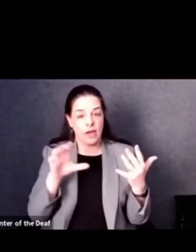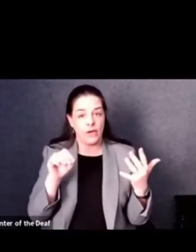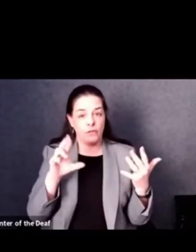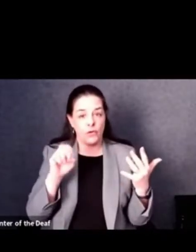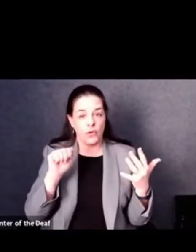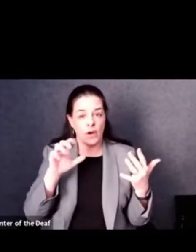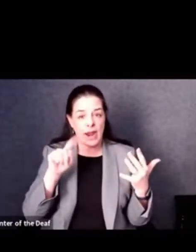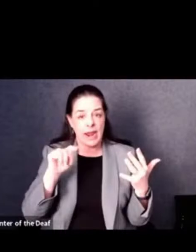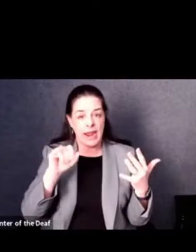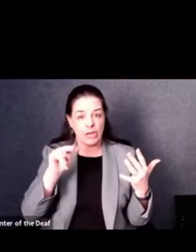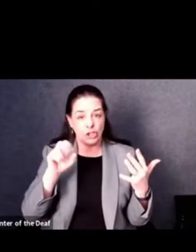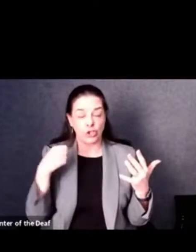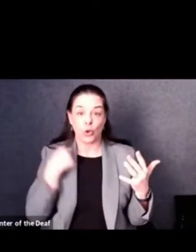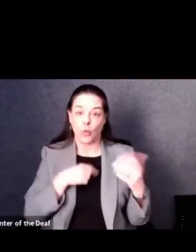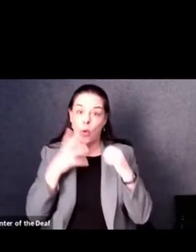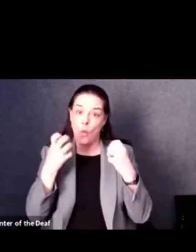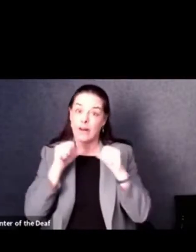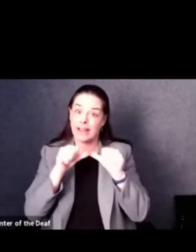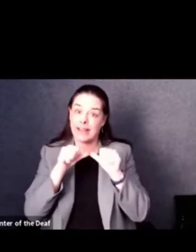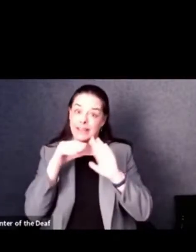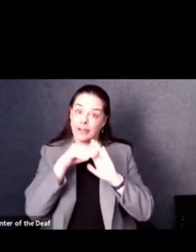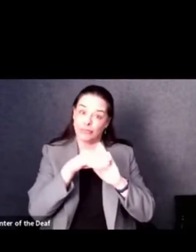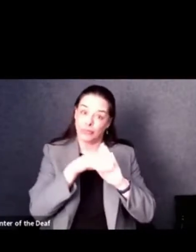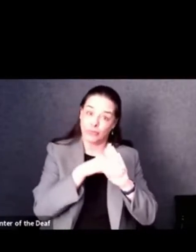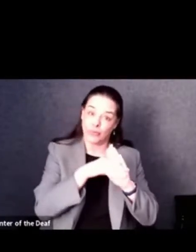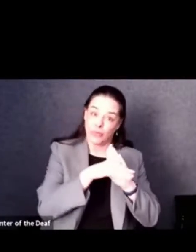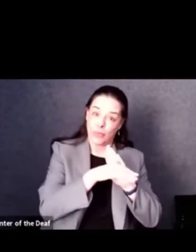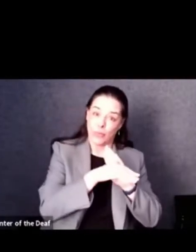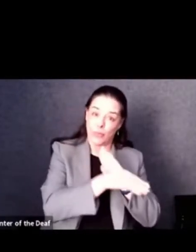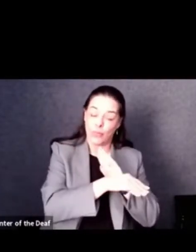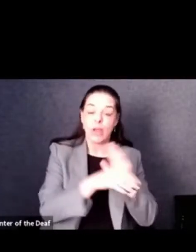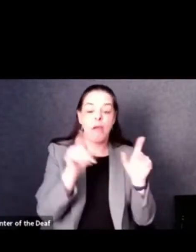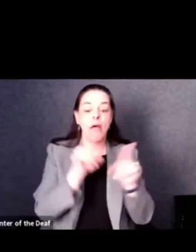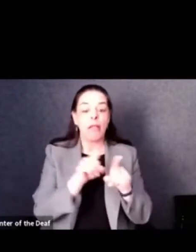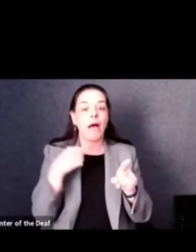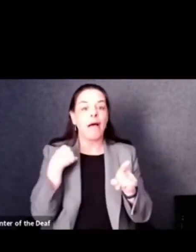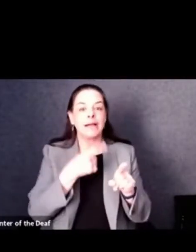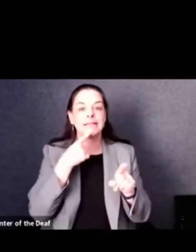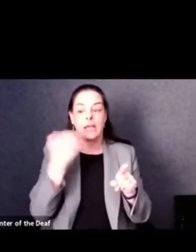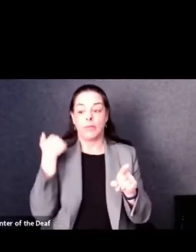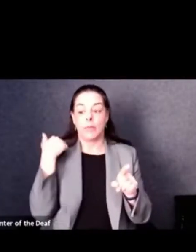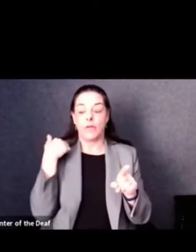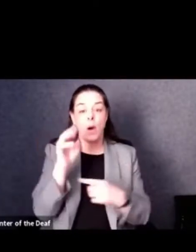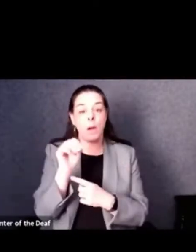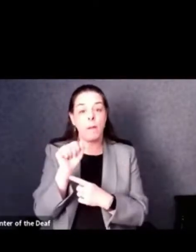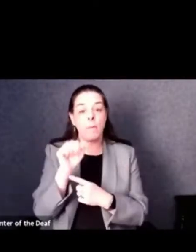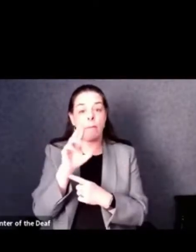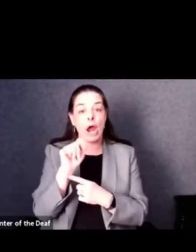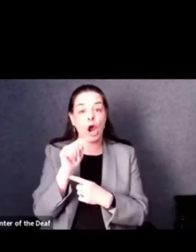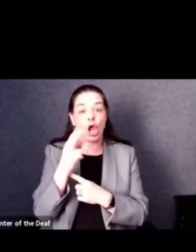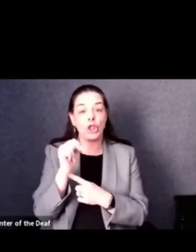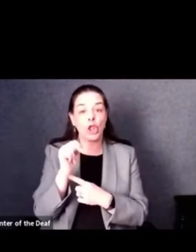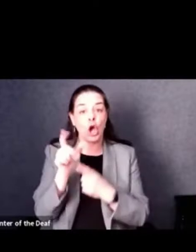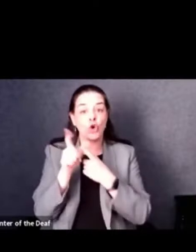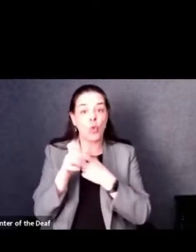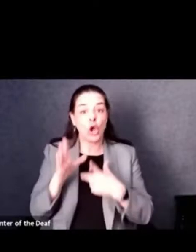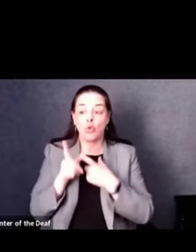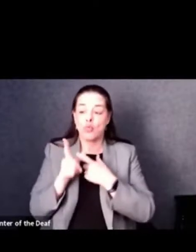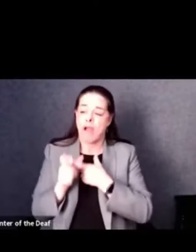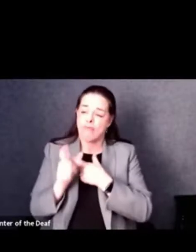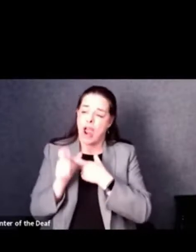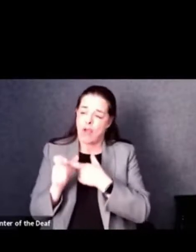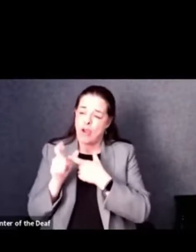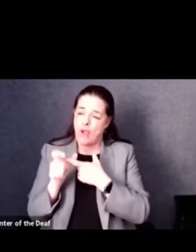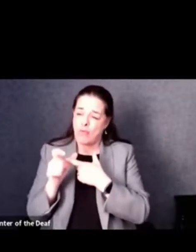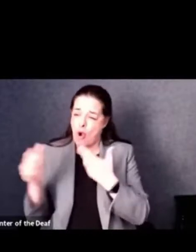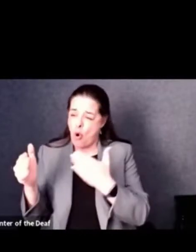continue making progress. As we said earlier this week, just like a marathon runner doesn't stop in the 24th mile, we can't stop